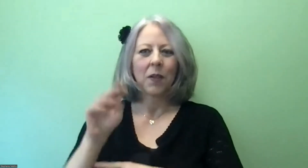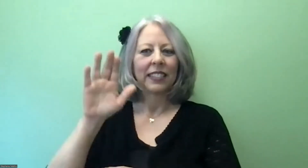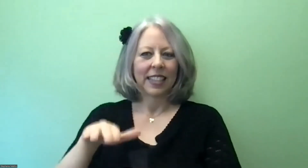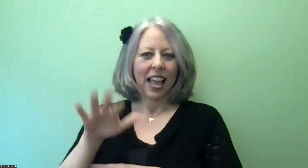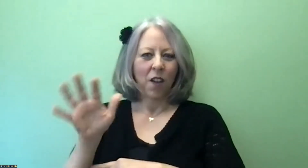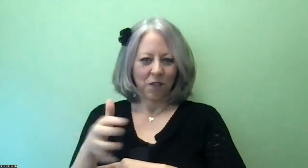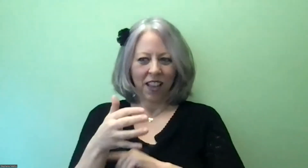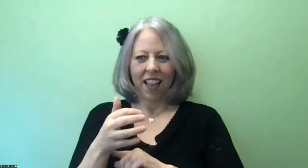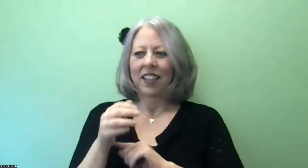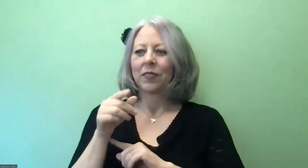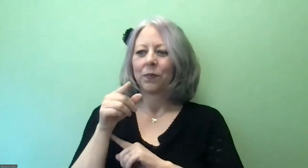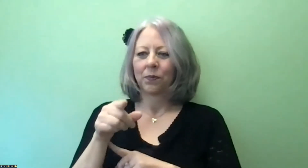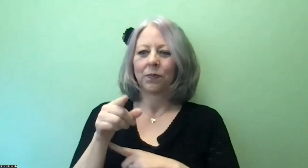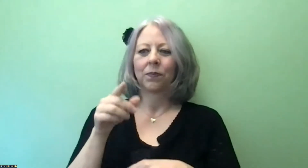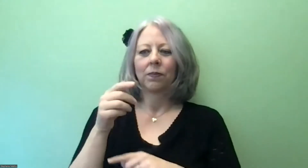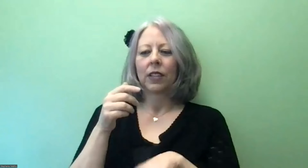Bear Brown.